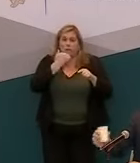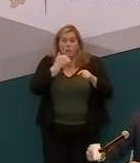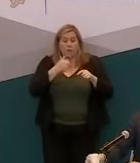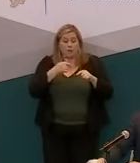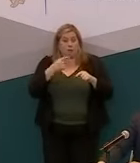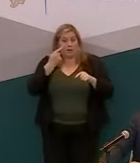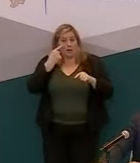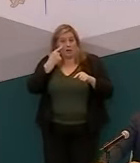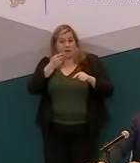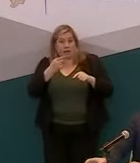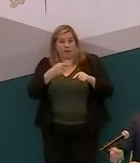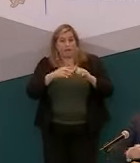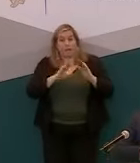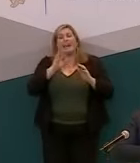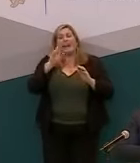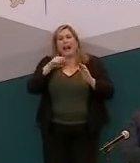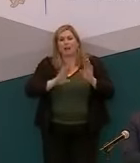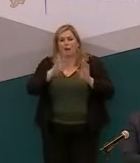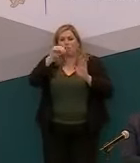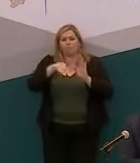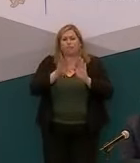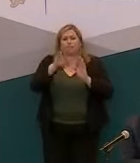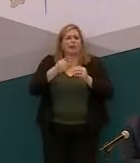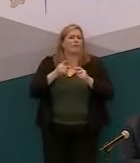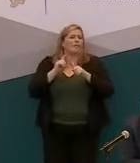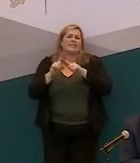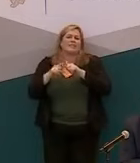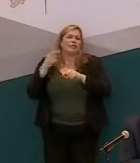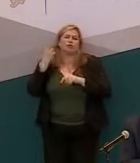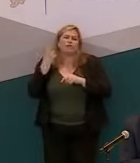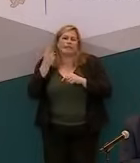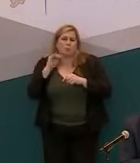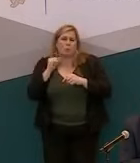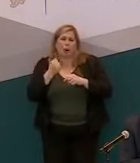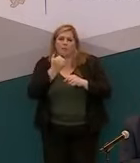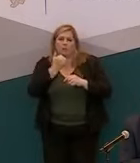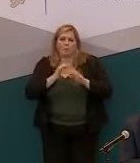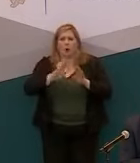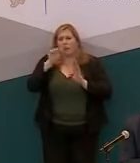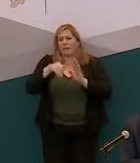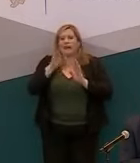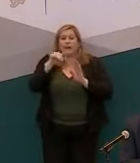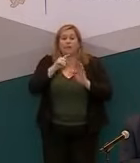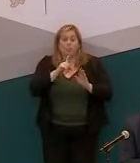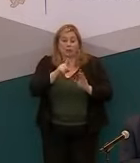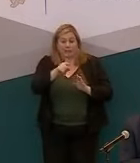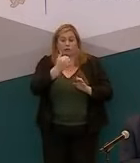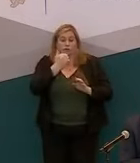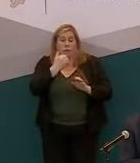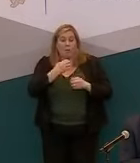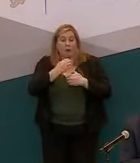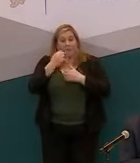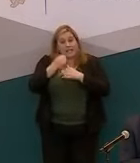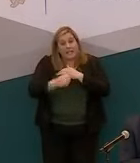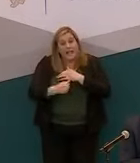cases tends to go up and down a little bit for various reasons. So this is the number of new cases each day. How much